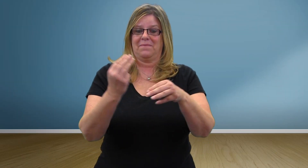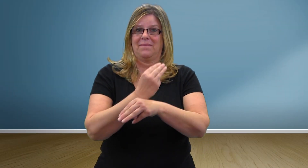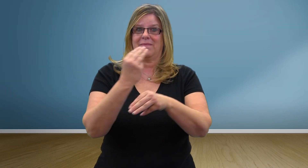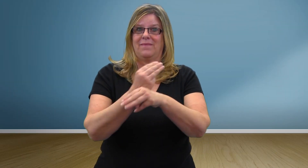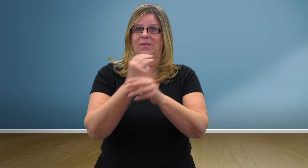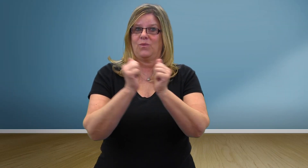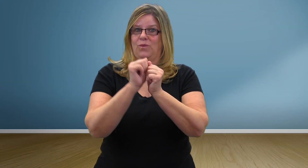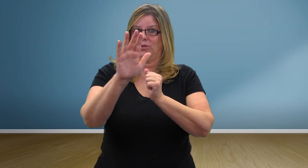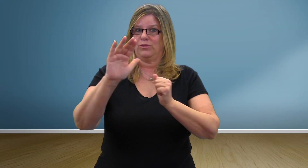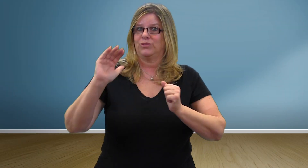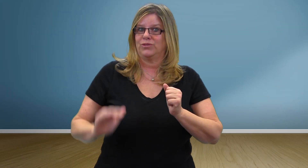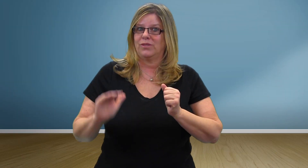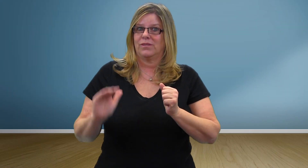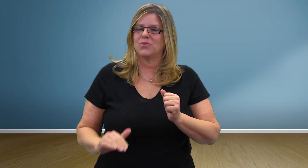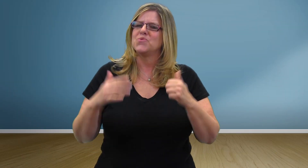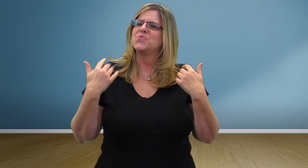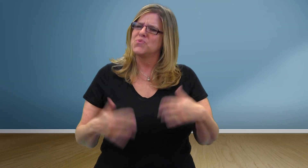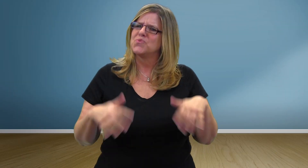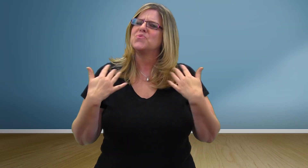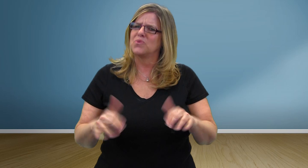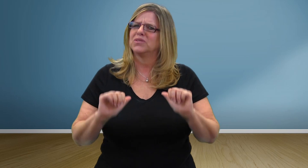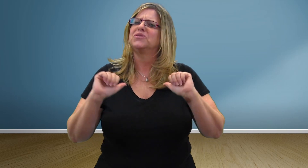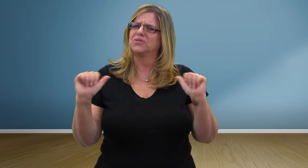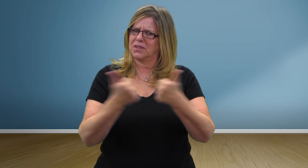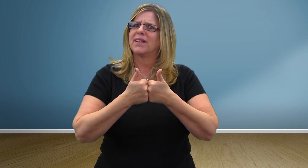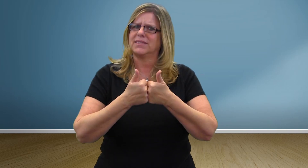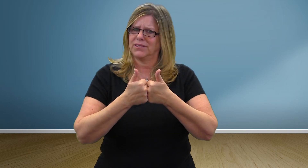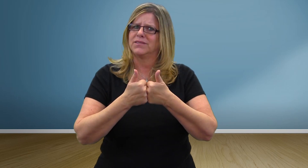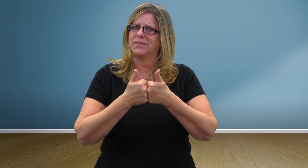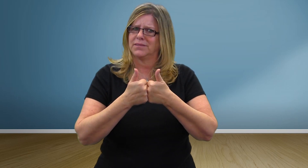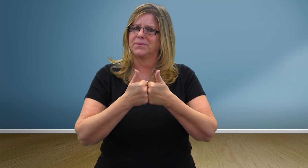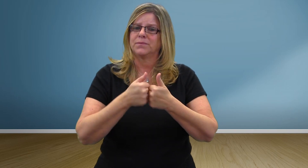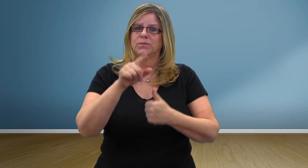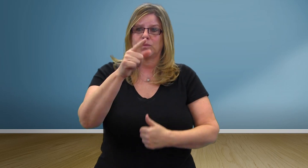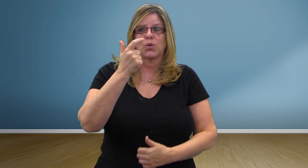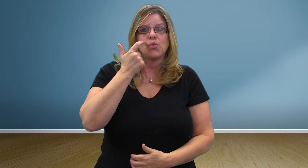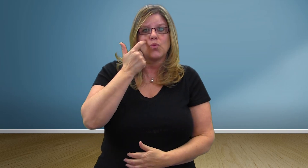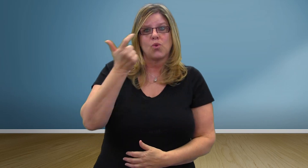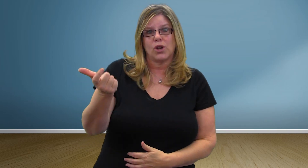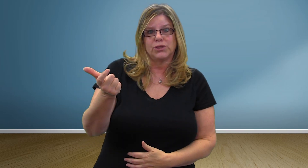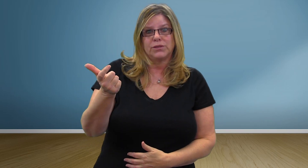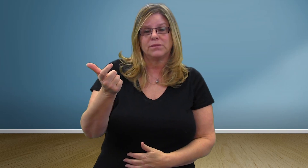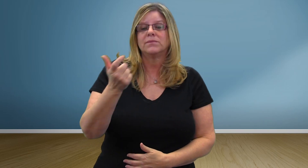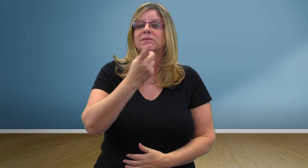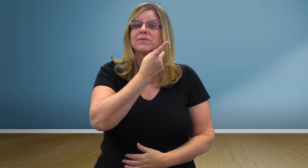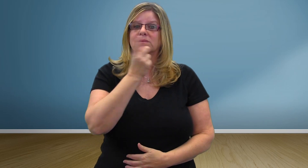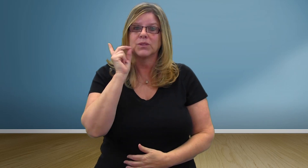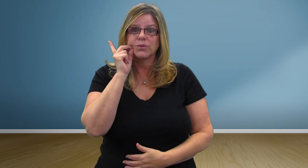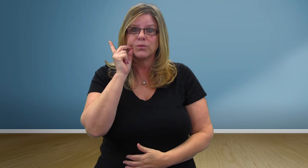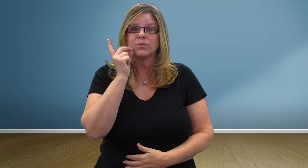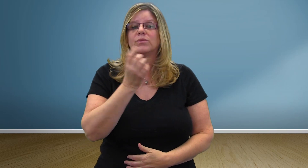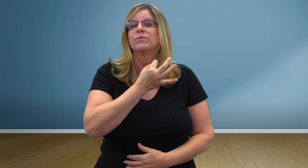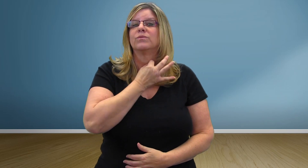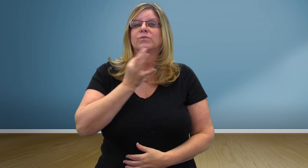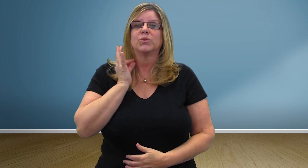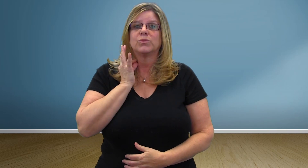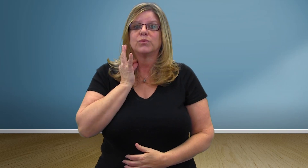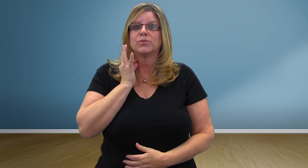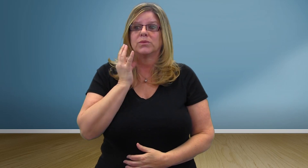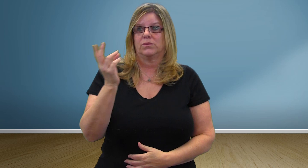Working on math with your child can be a real challenge. So watch now as Darryl and Bodie